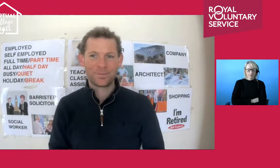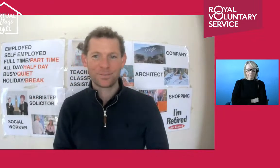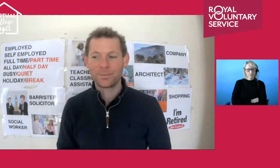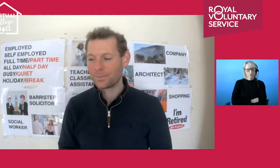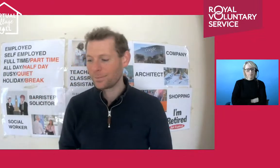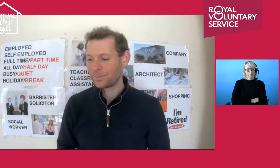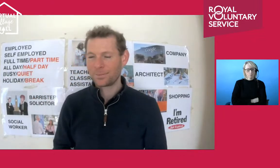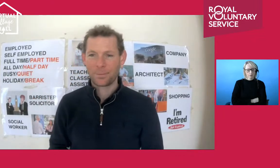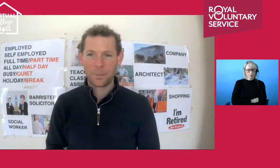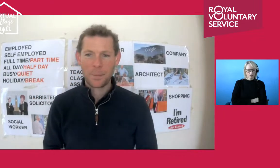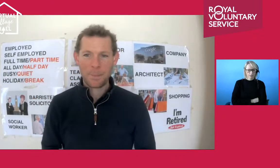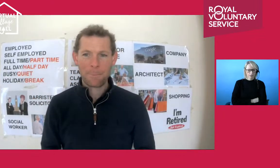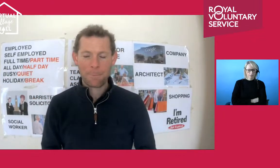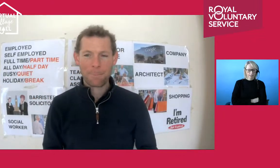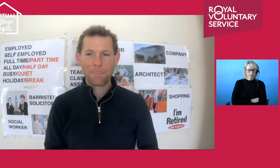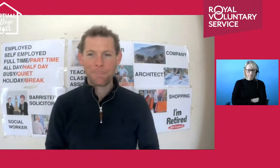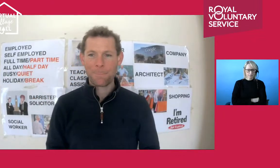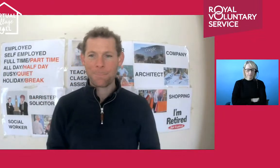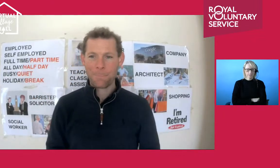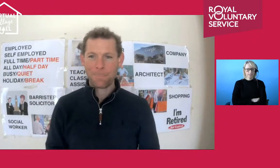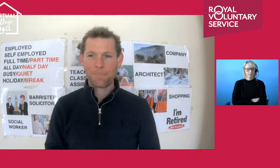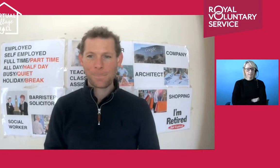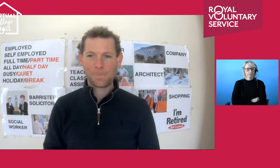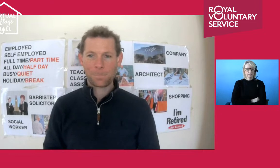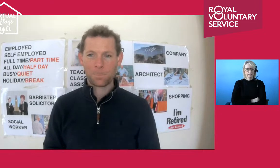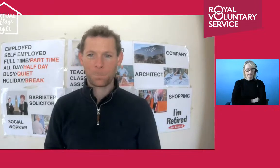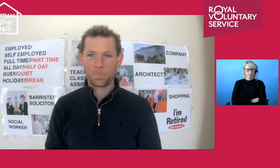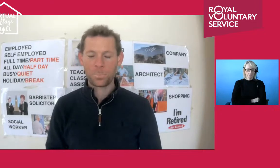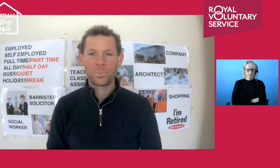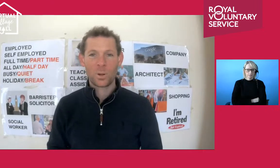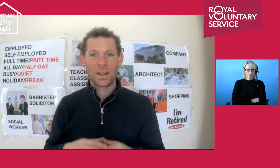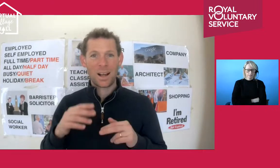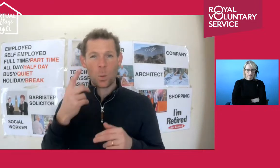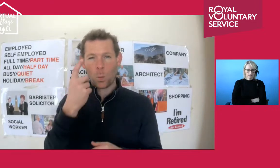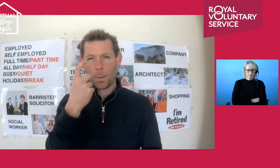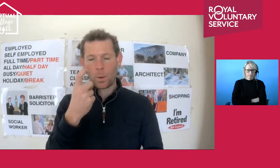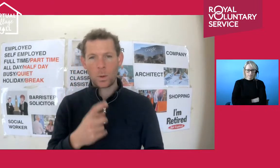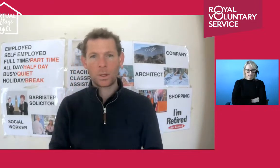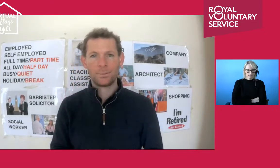Okay, so that's the topic of weather recapped.